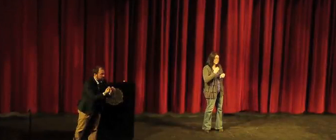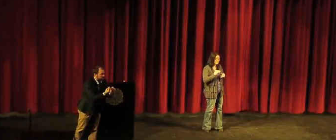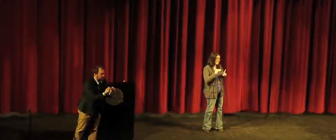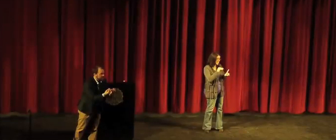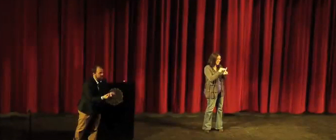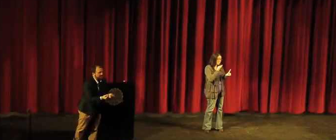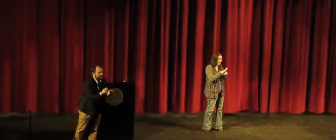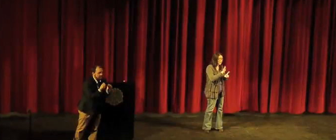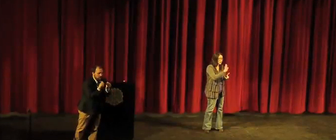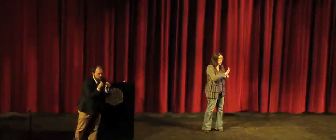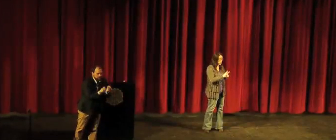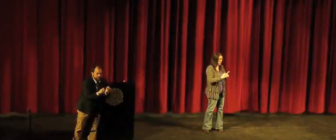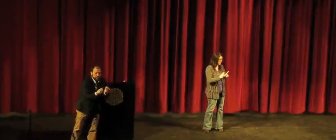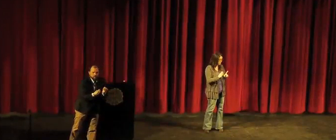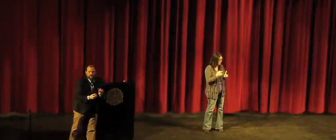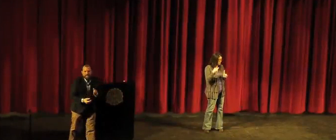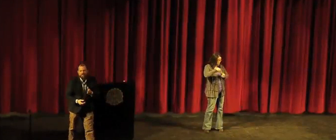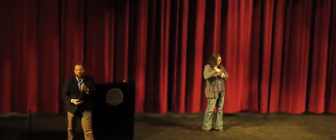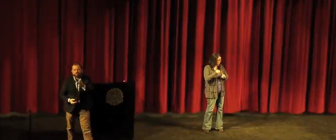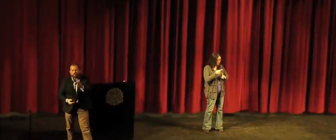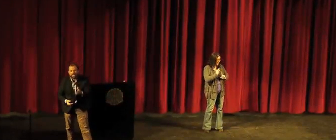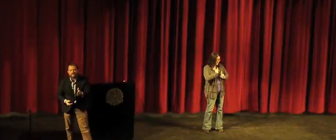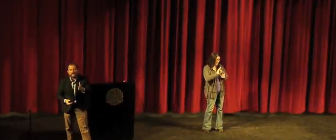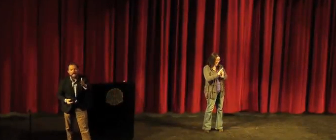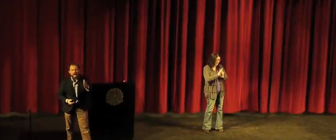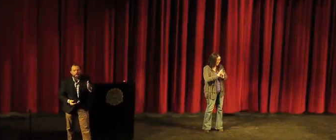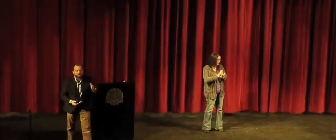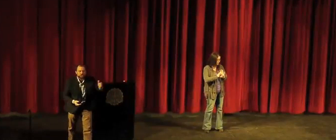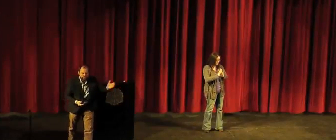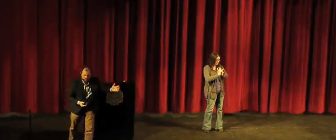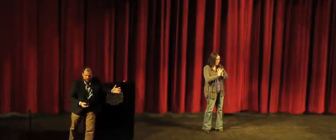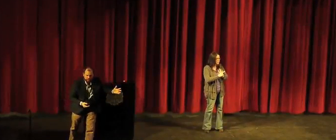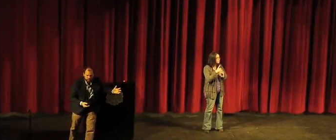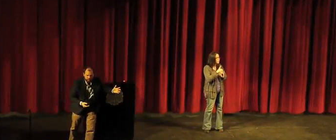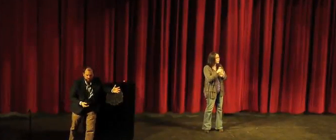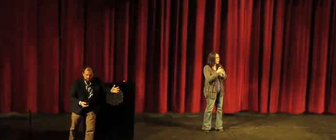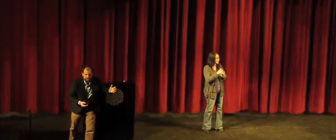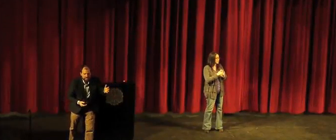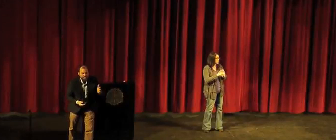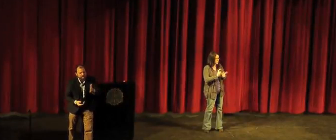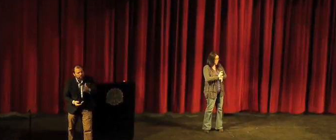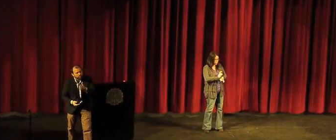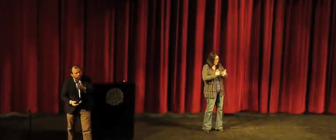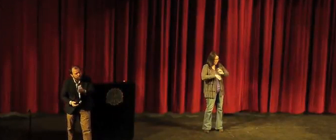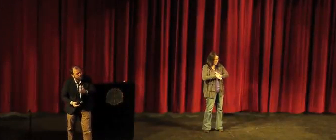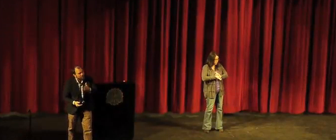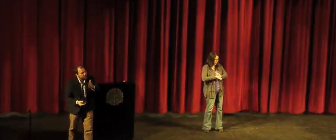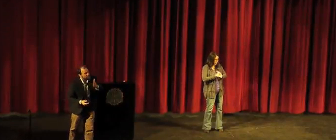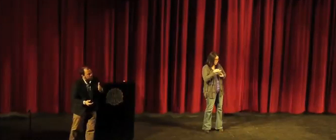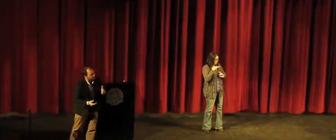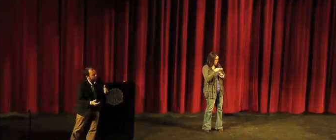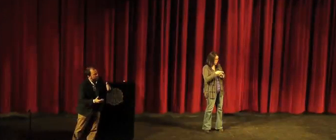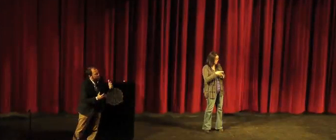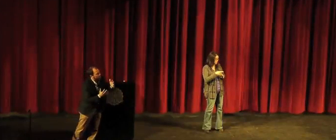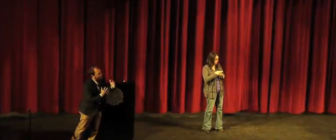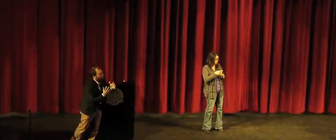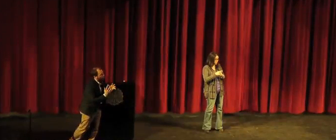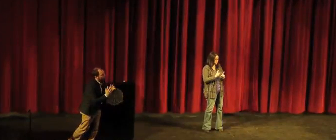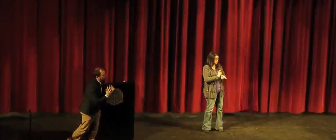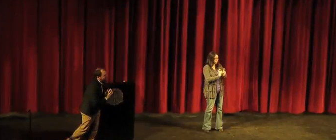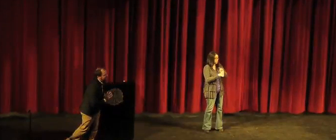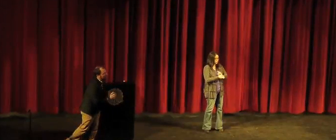core identity is ultimately one that has to rehabituate you. It has to retrain